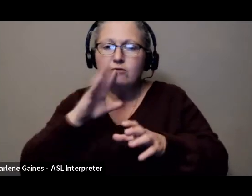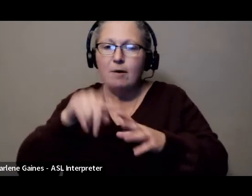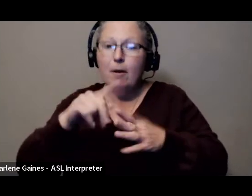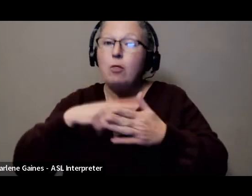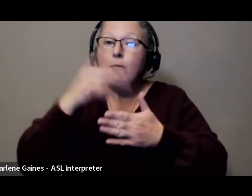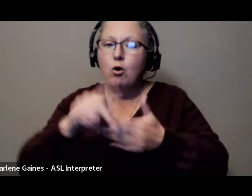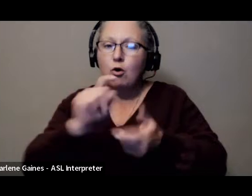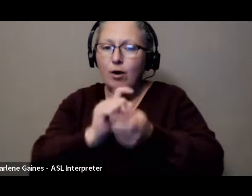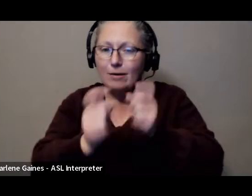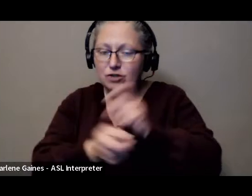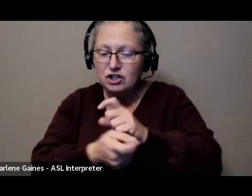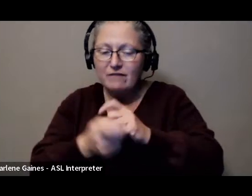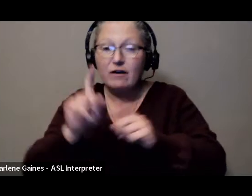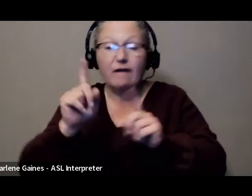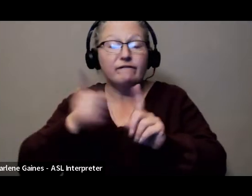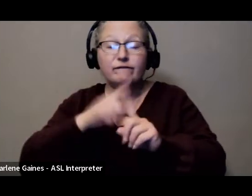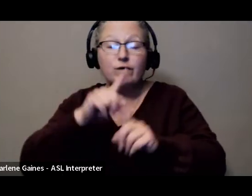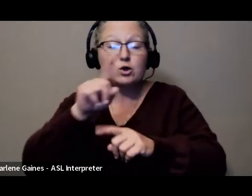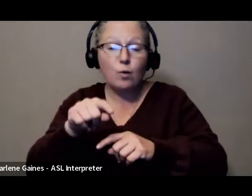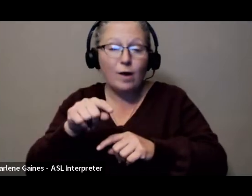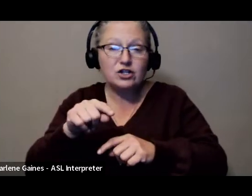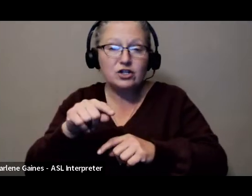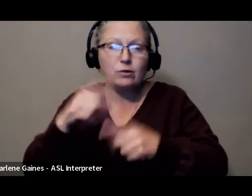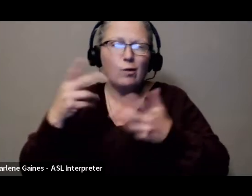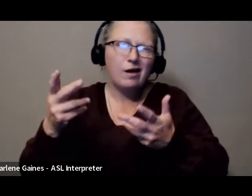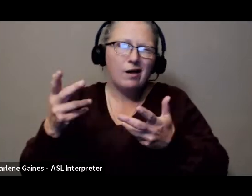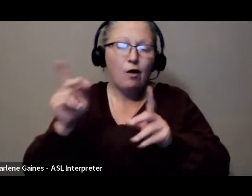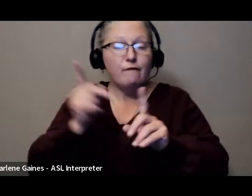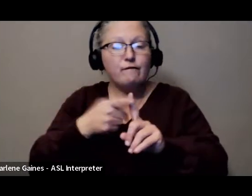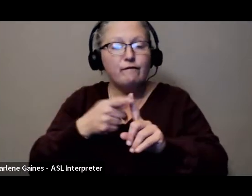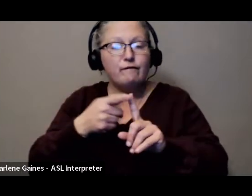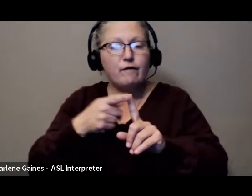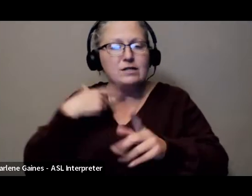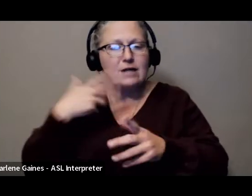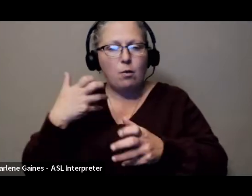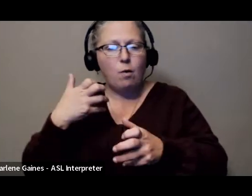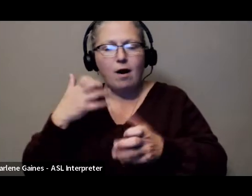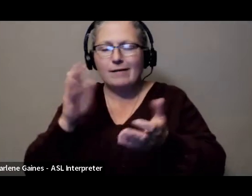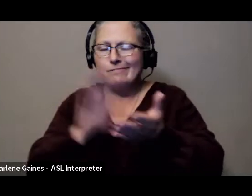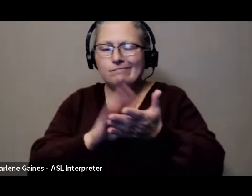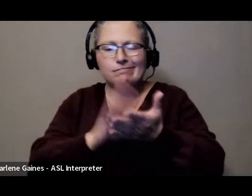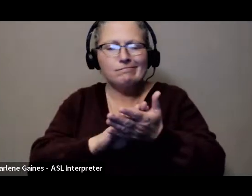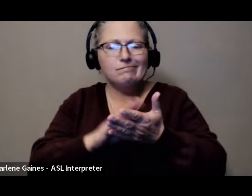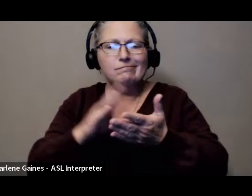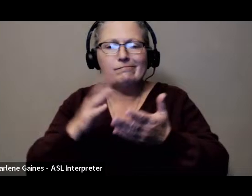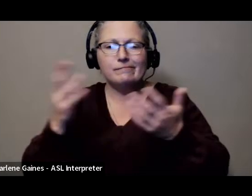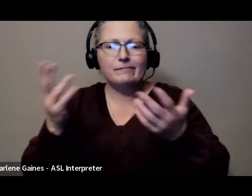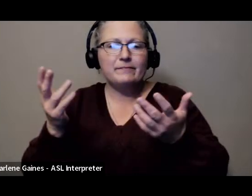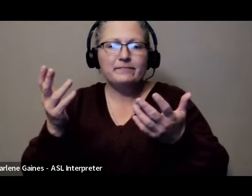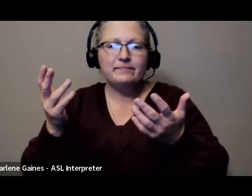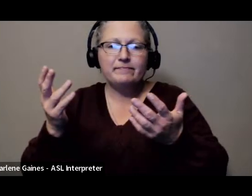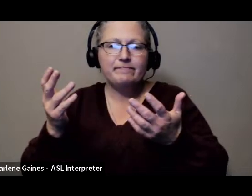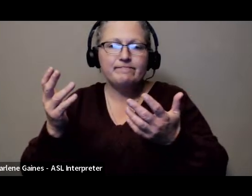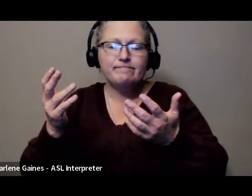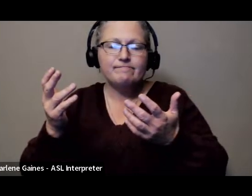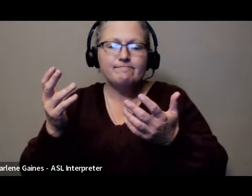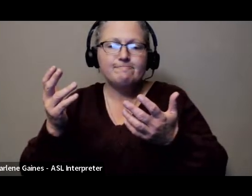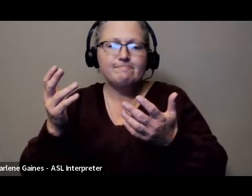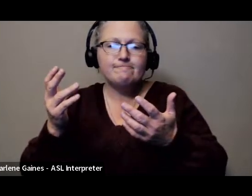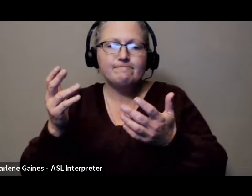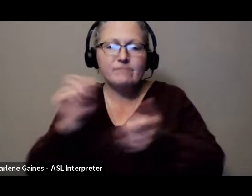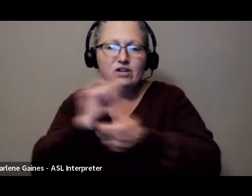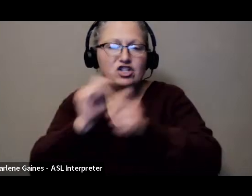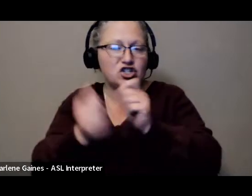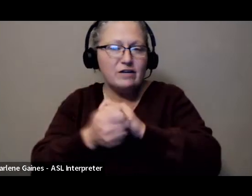shifts. I think my first question, well, first I totally want to commend on commend the